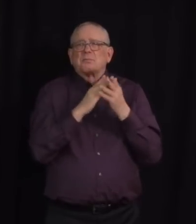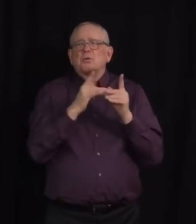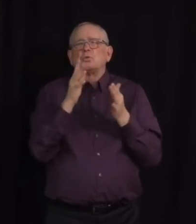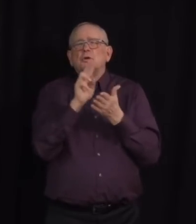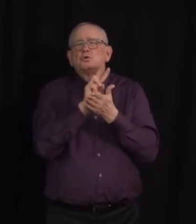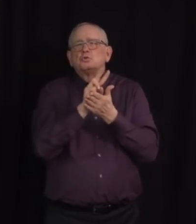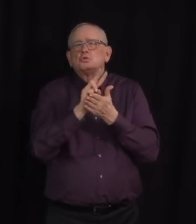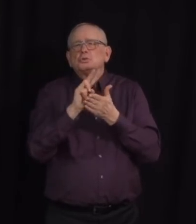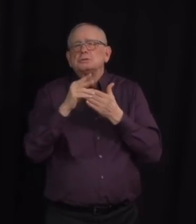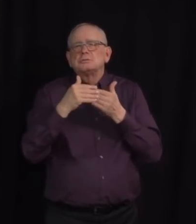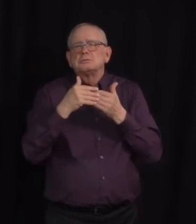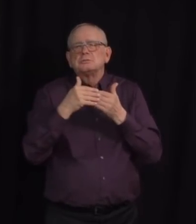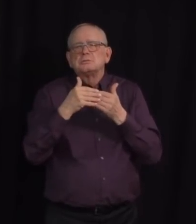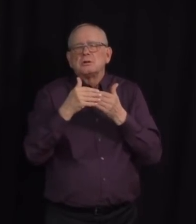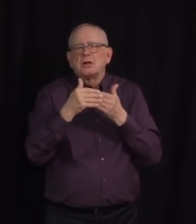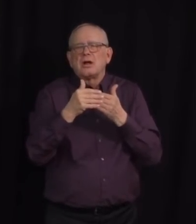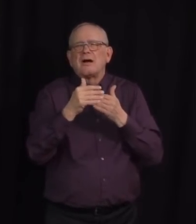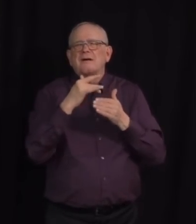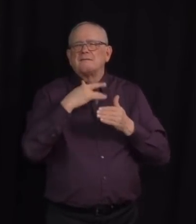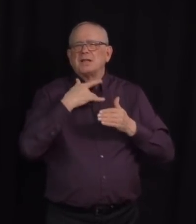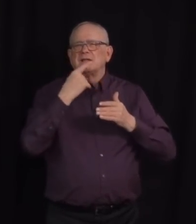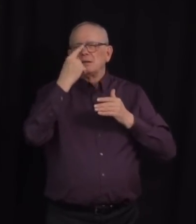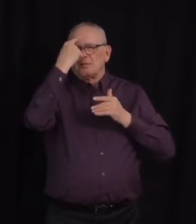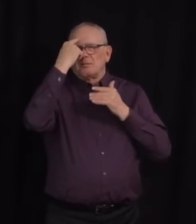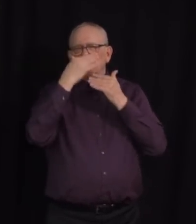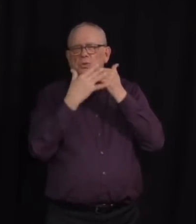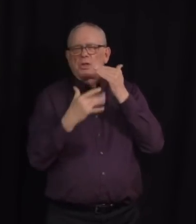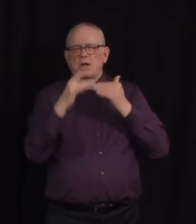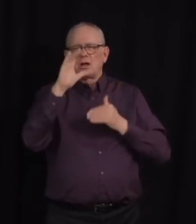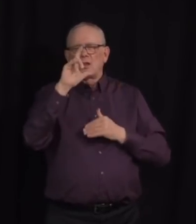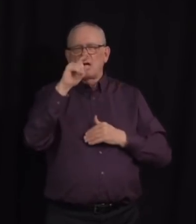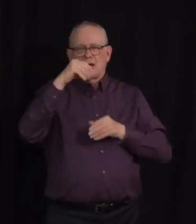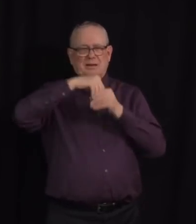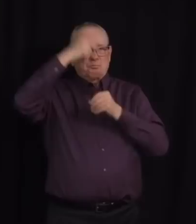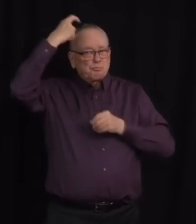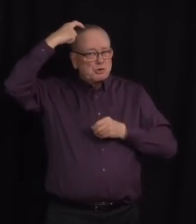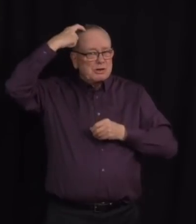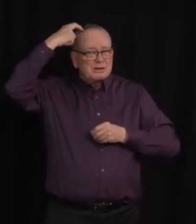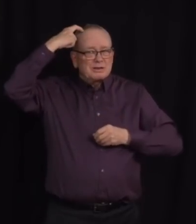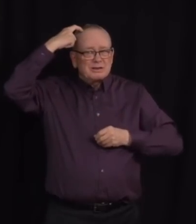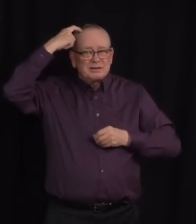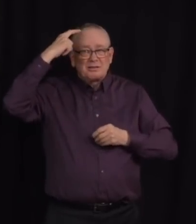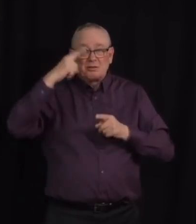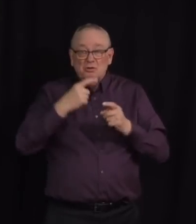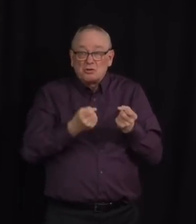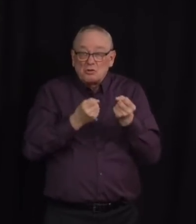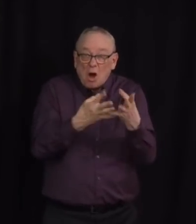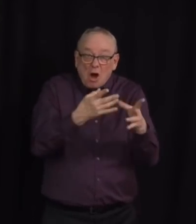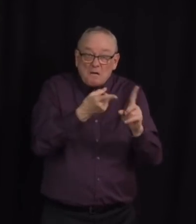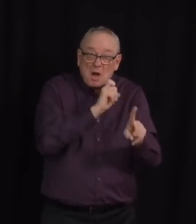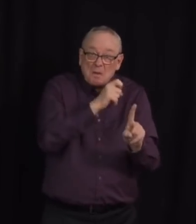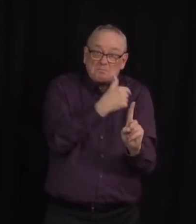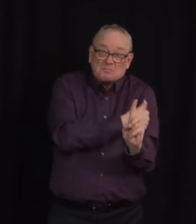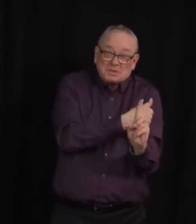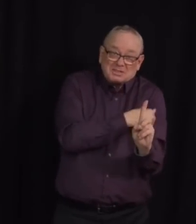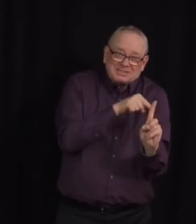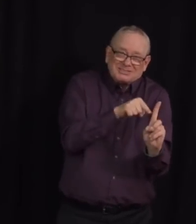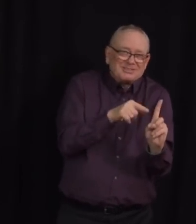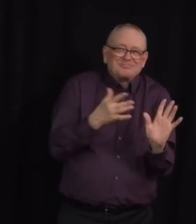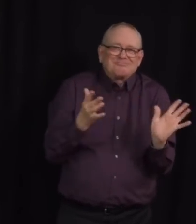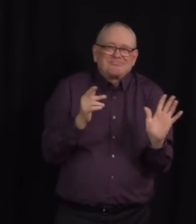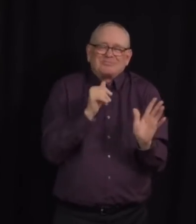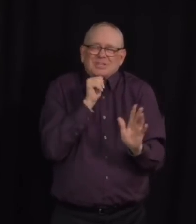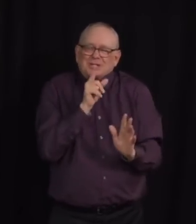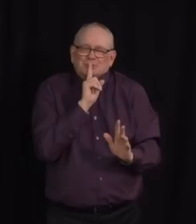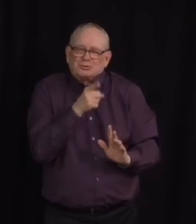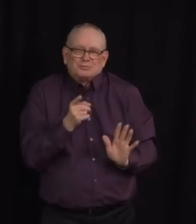was reported. It is not clear yet if the vaccine caused this issue, but in order to be cautious, Health Canada is adding a warning